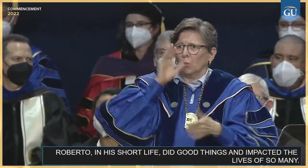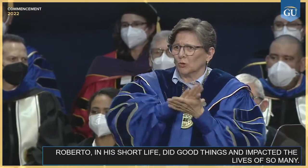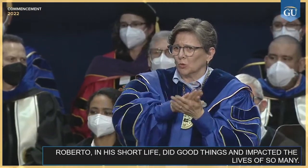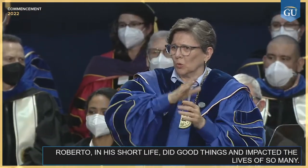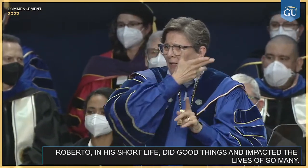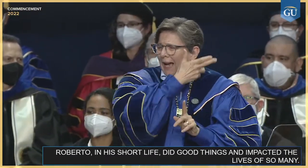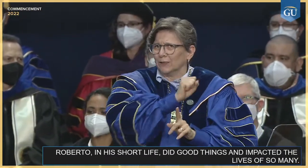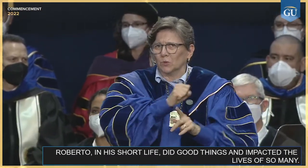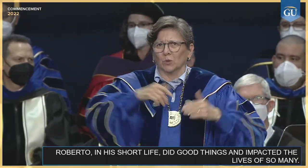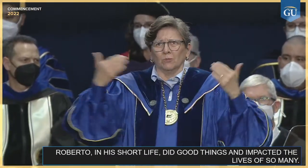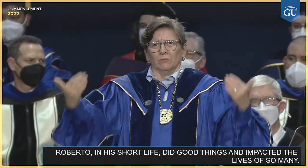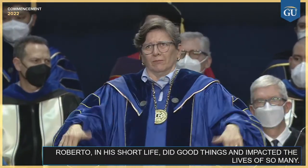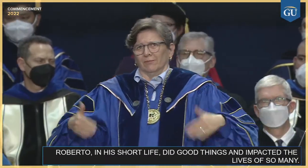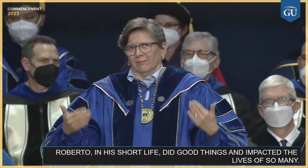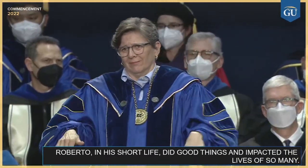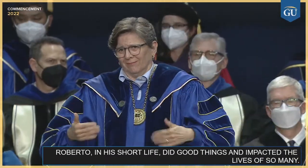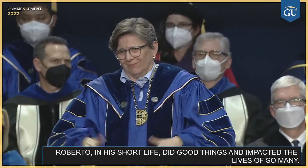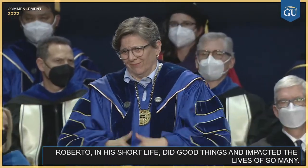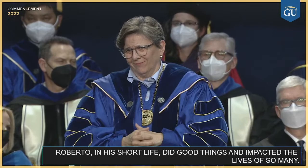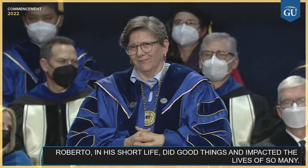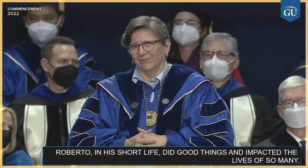his home state, where he went to school.